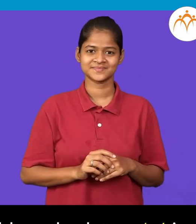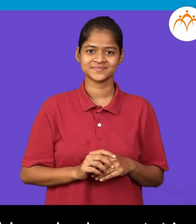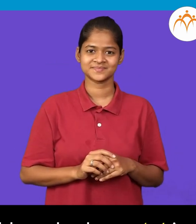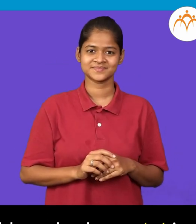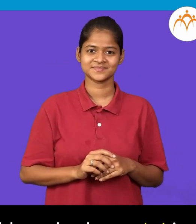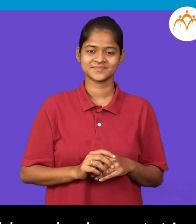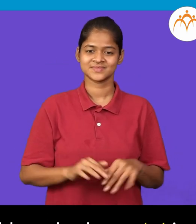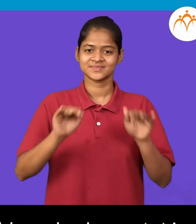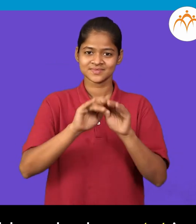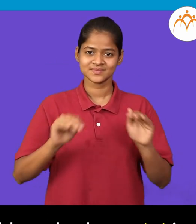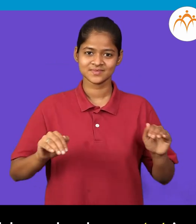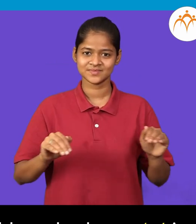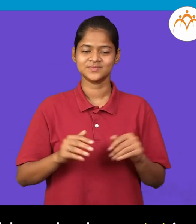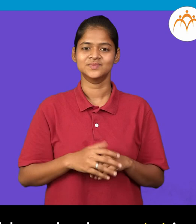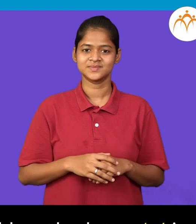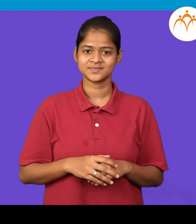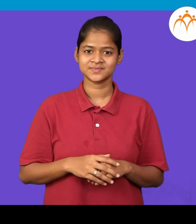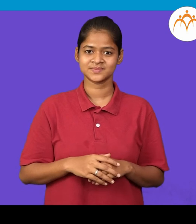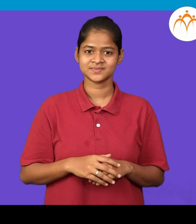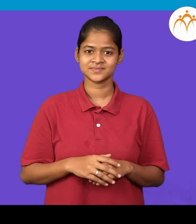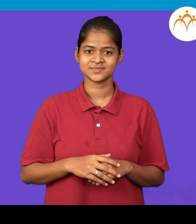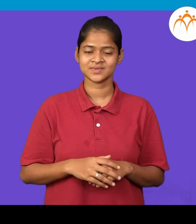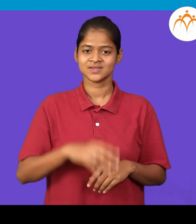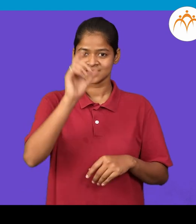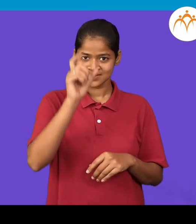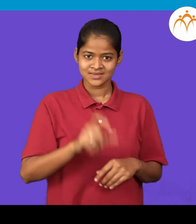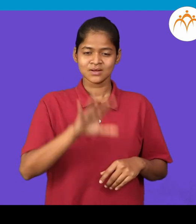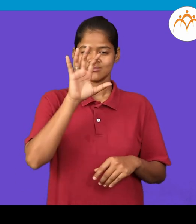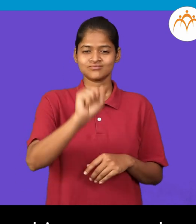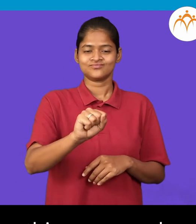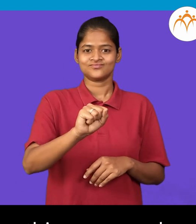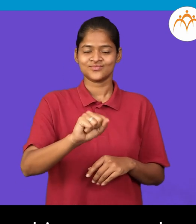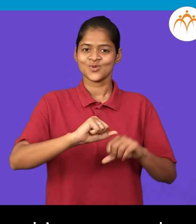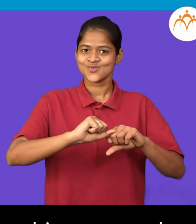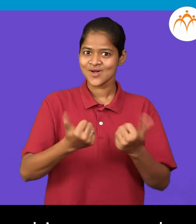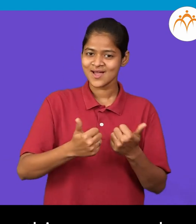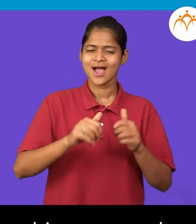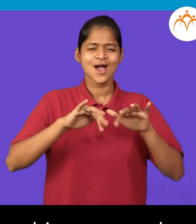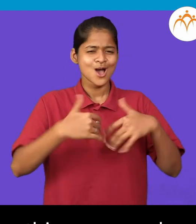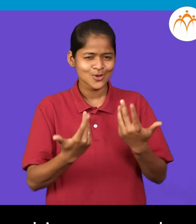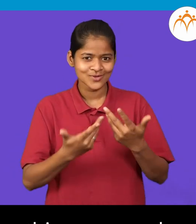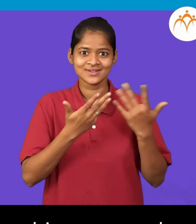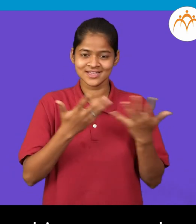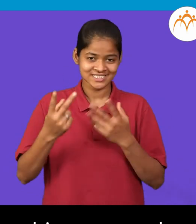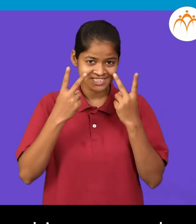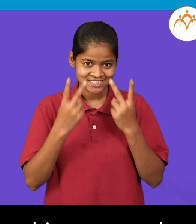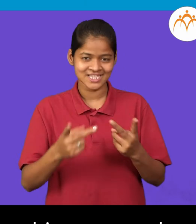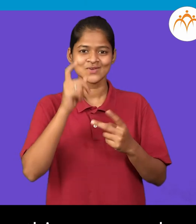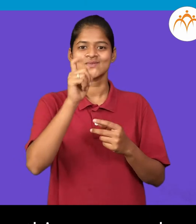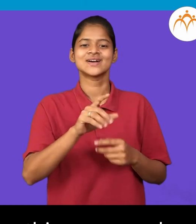P in it. Children, you can recognize words for things around